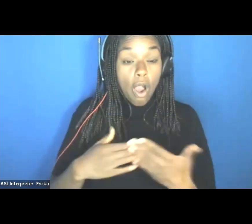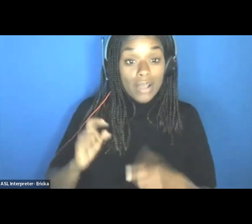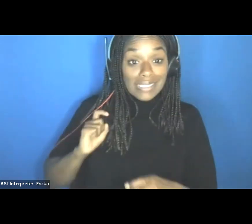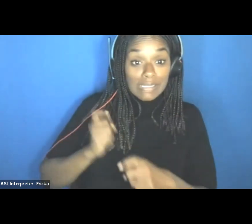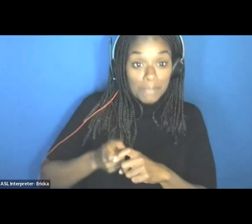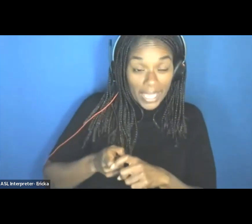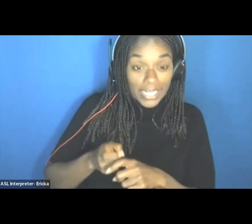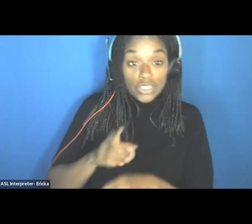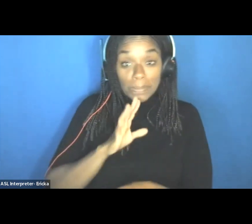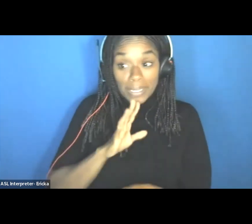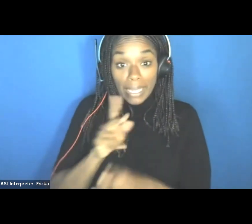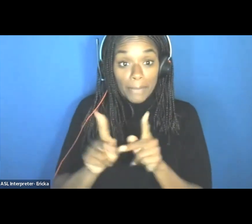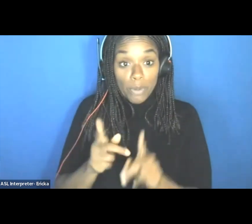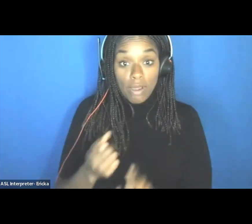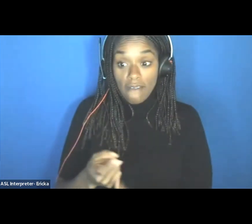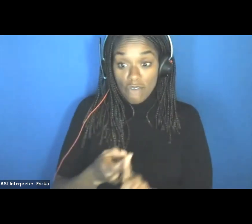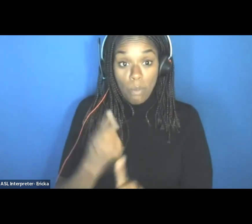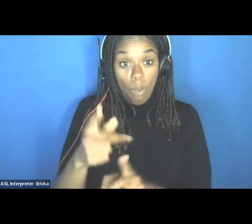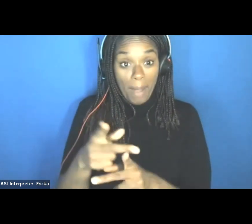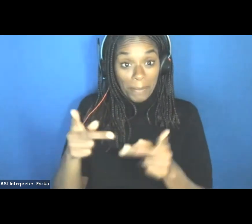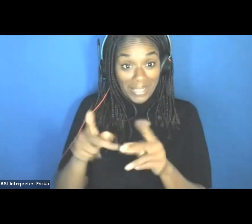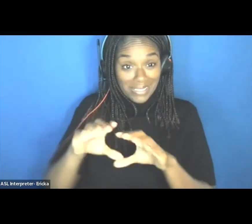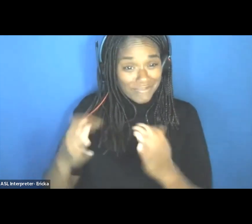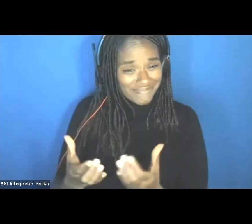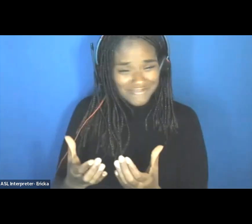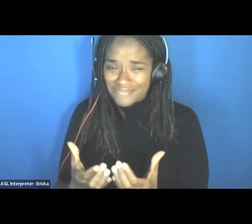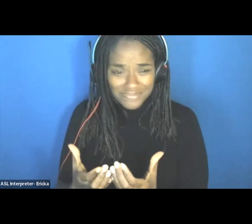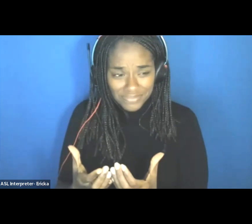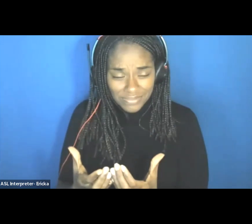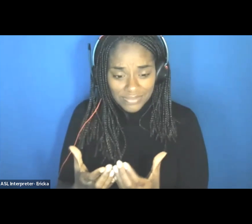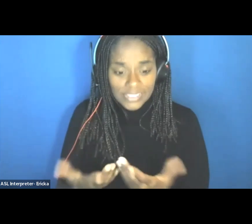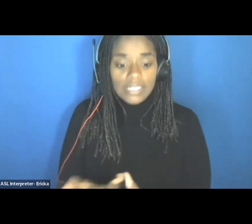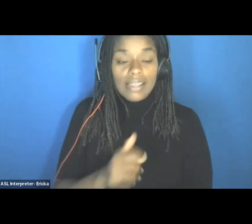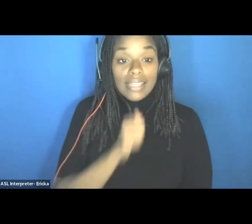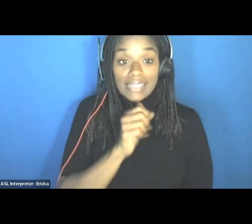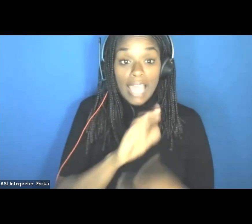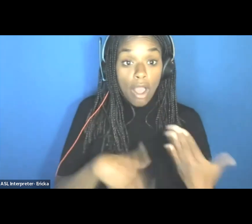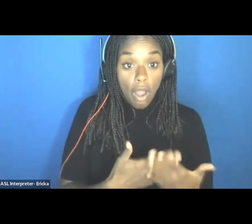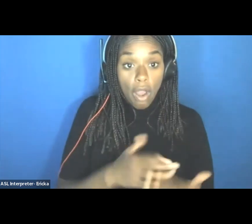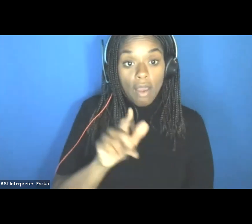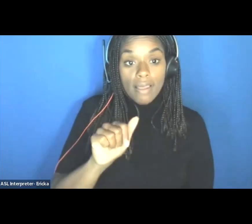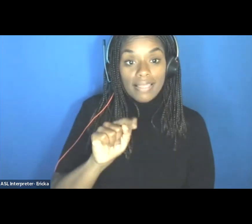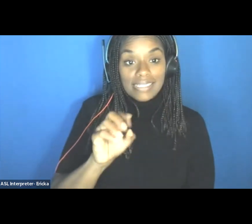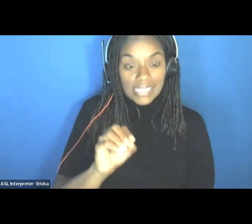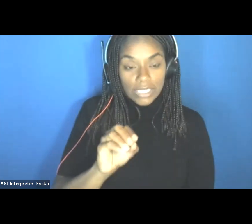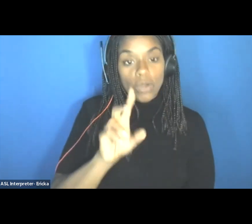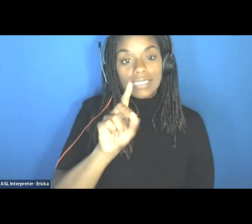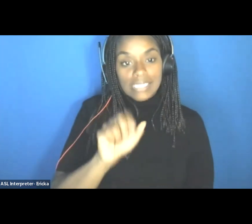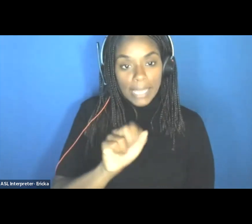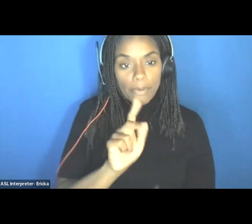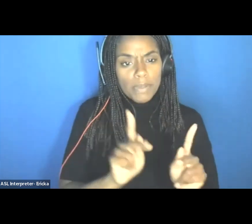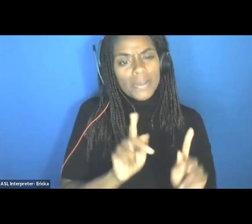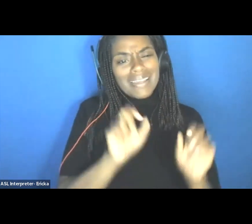one region of the world, that not all disabled people, even though we speak, not all Latino disabled peoples, even though we speak the same